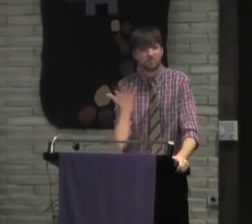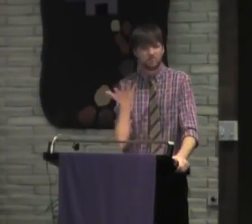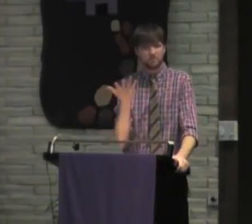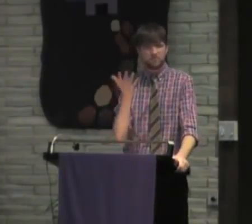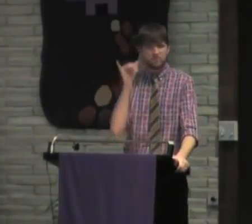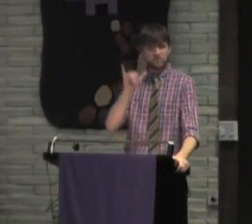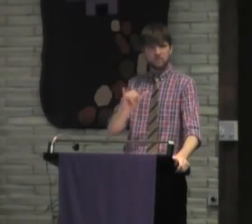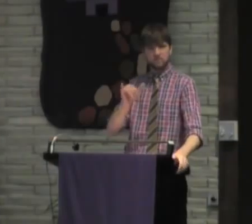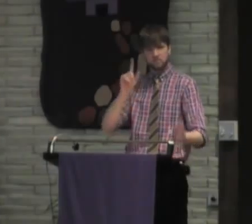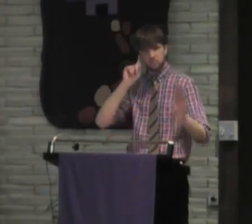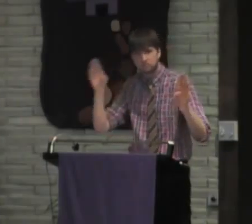what we prefer.